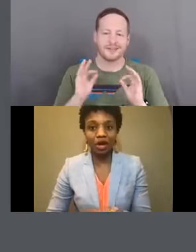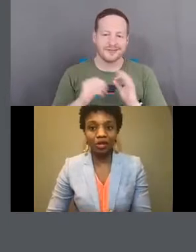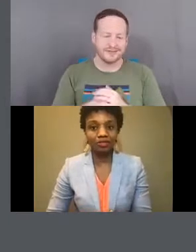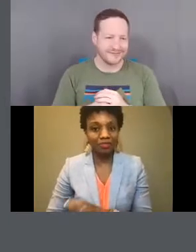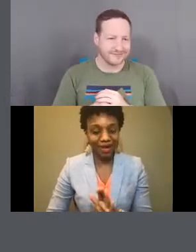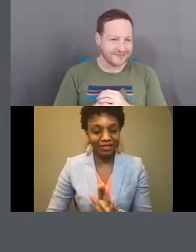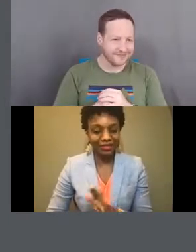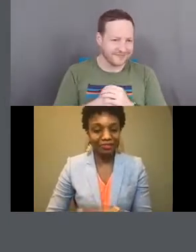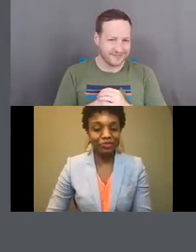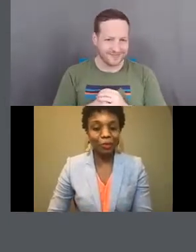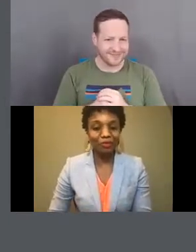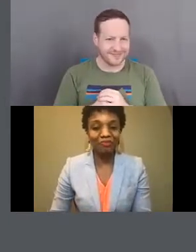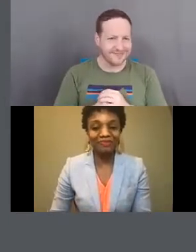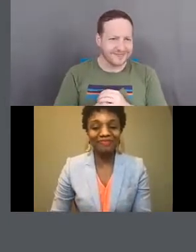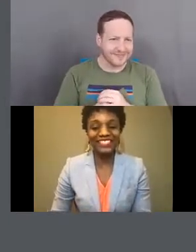All back to normal.